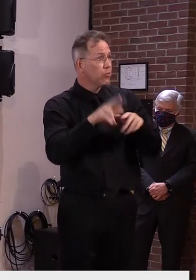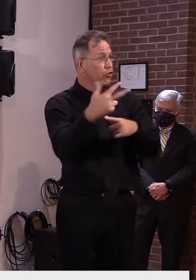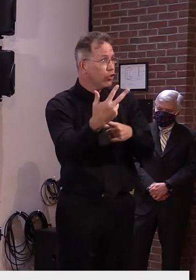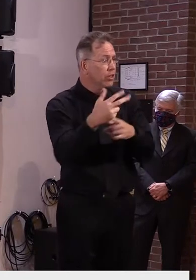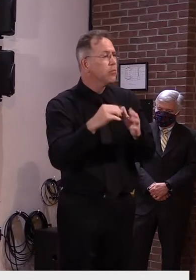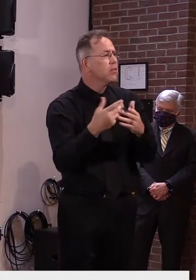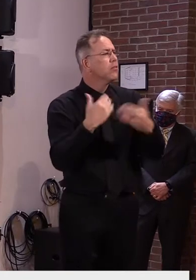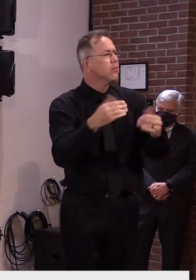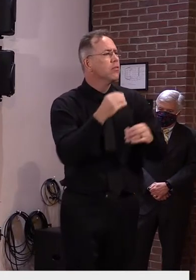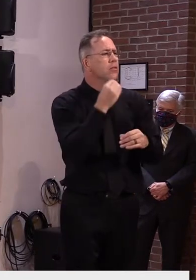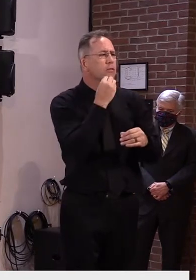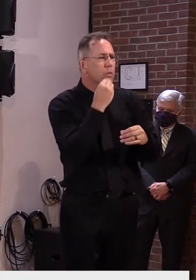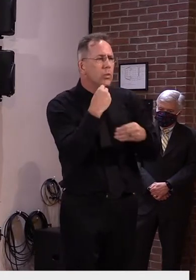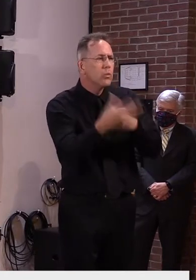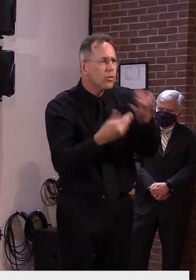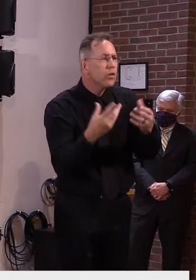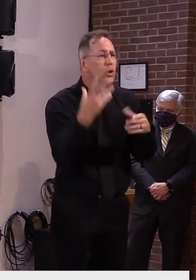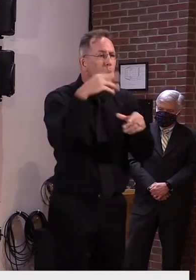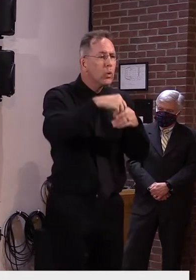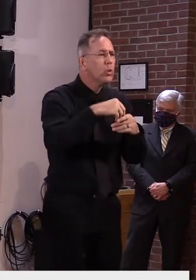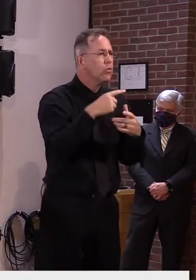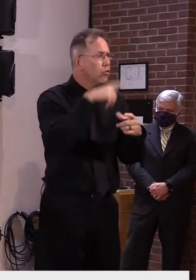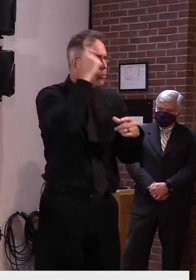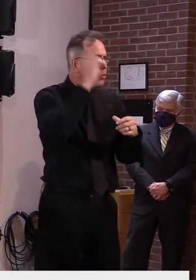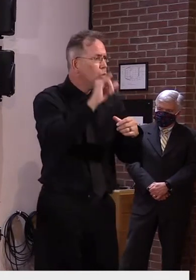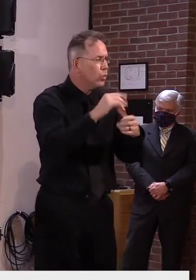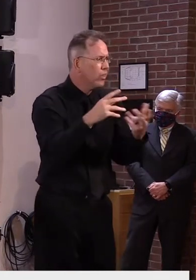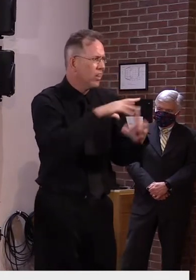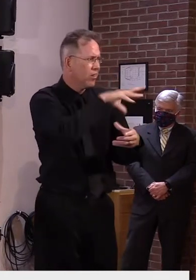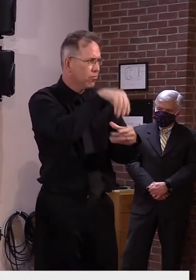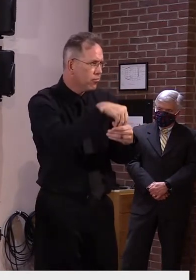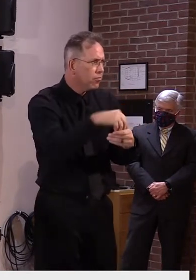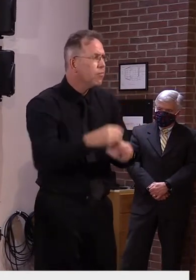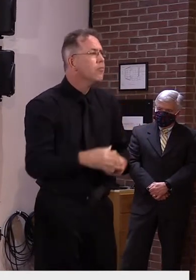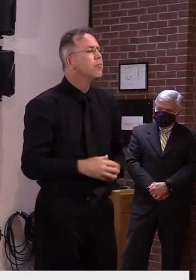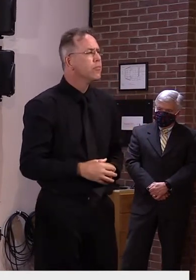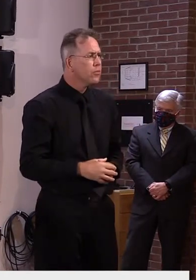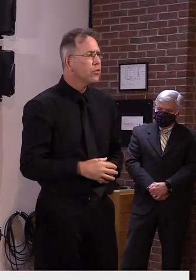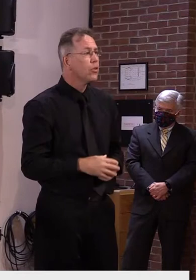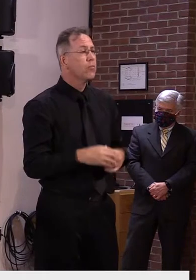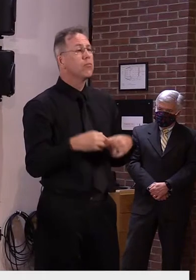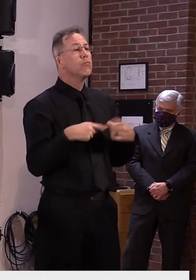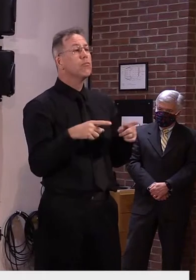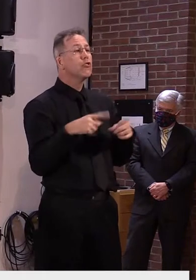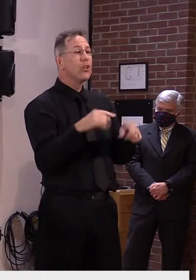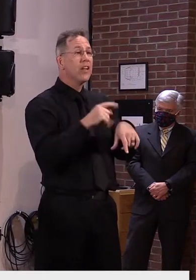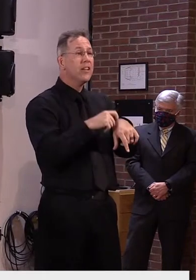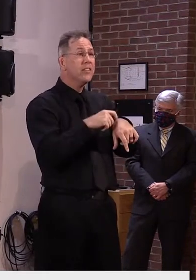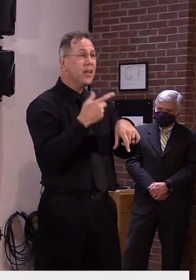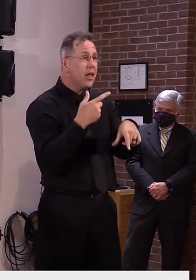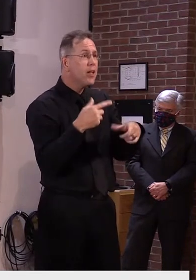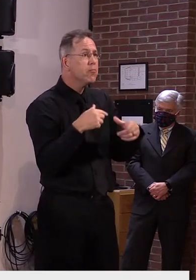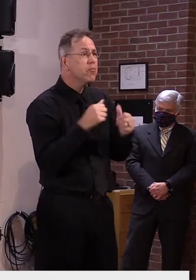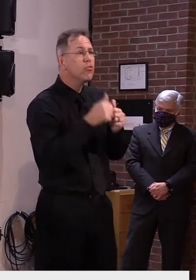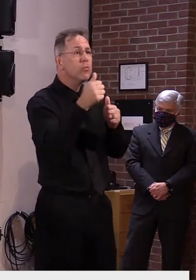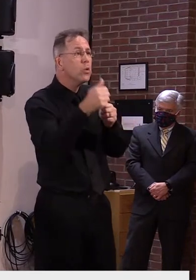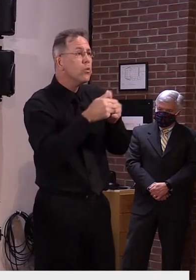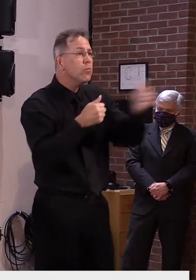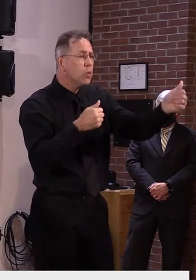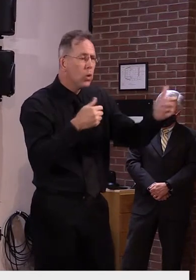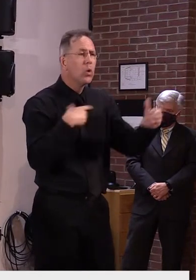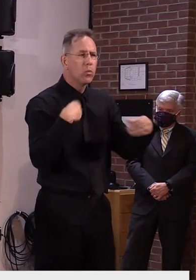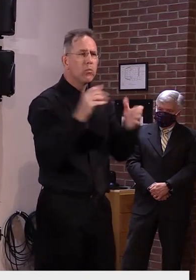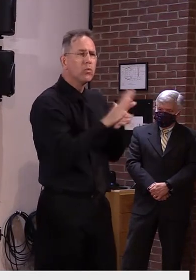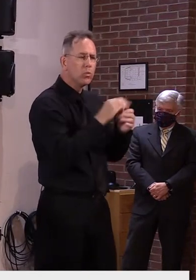and summer vacations, and when schools have been operating under remote and hybrid models. To date, our school meal programs